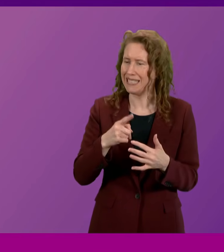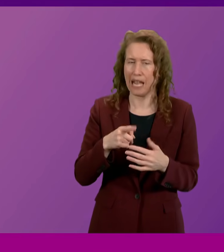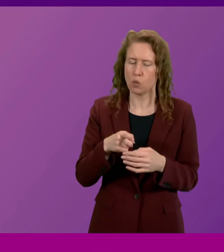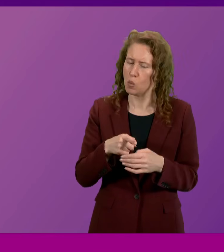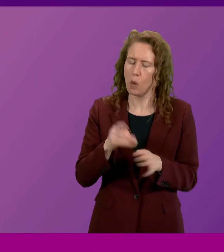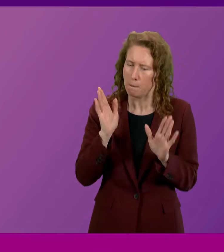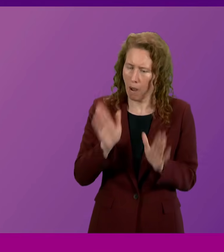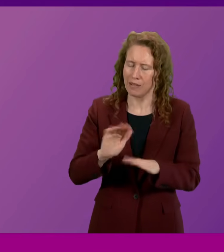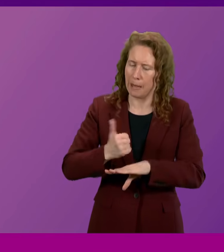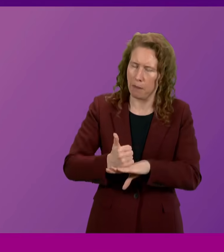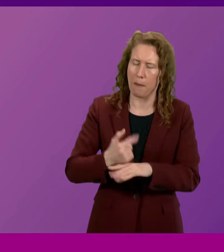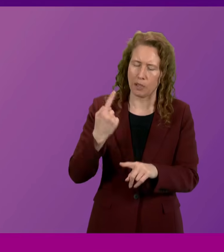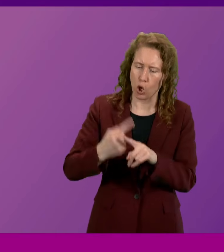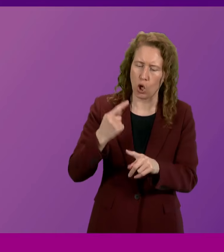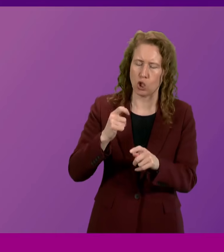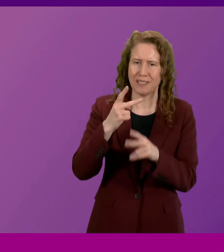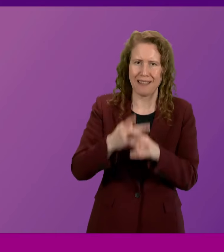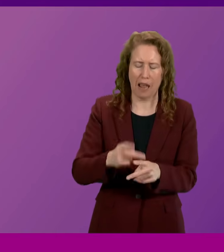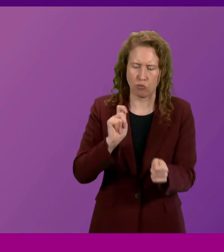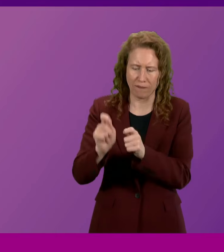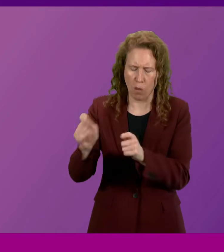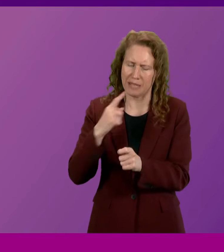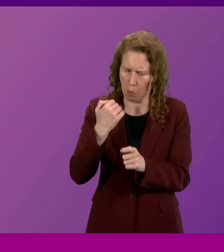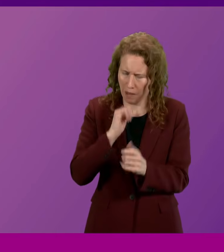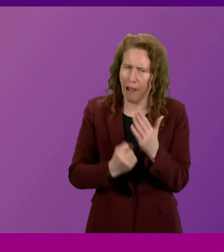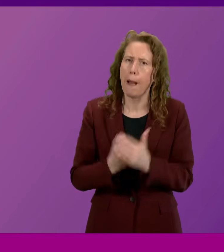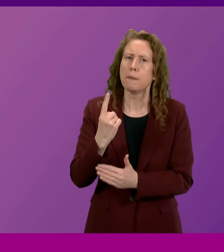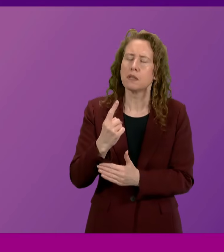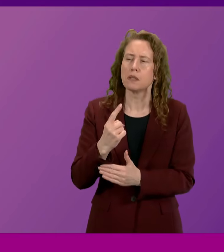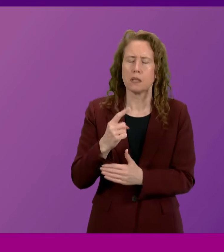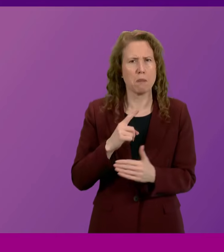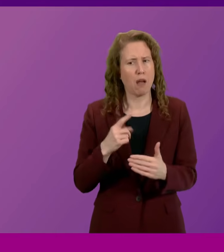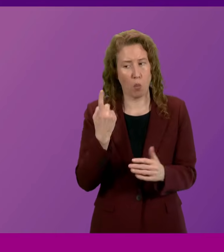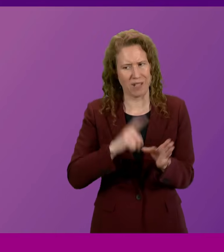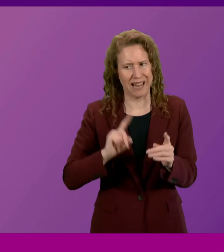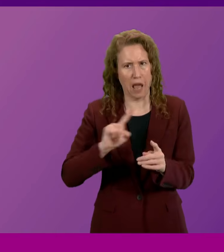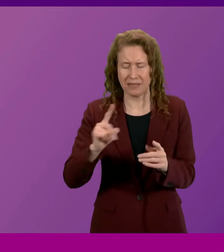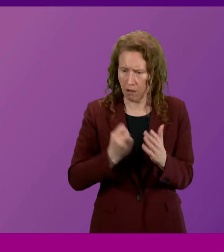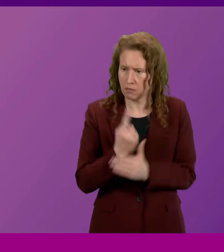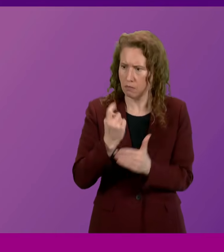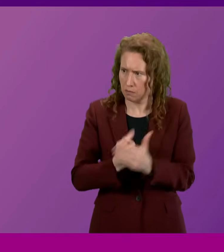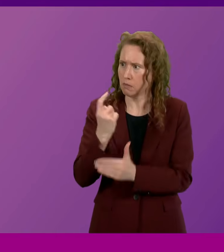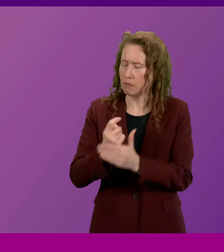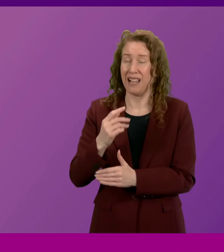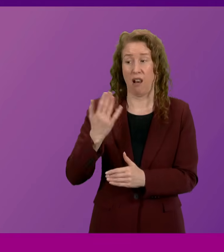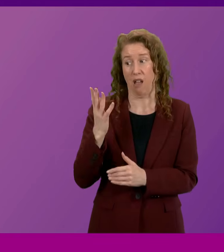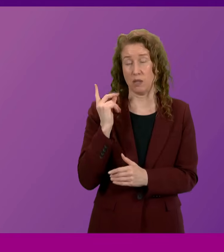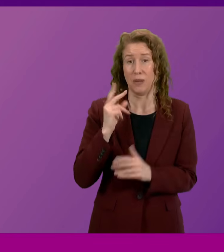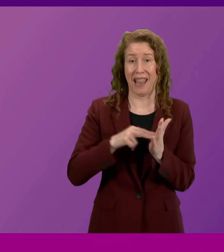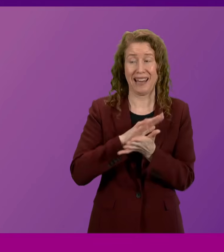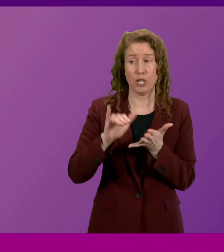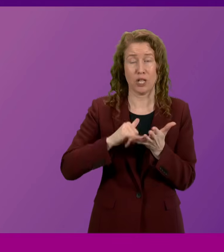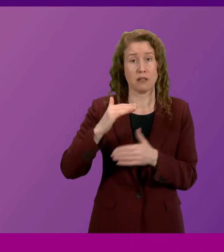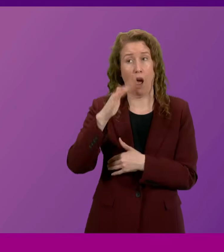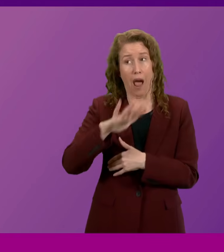be implemented, and that is what will happen, he claimed. But a year later, incidents keep happening, and last week NHS Highland admitted that the current model for